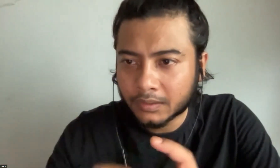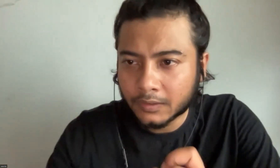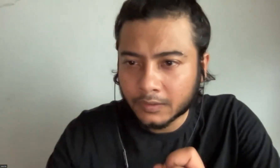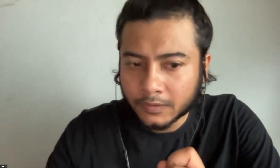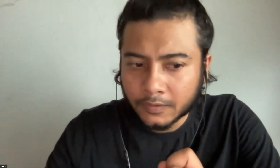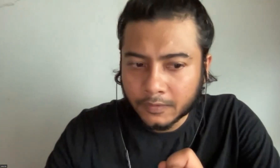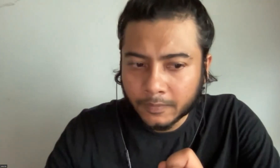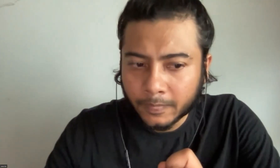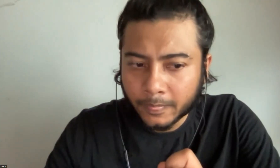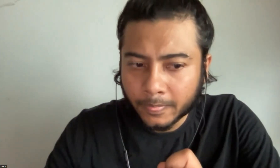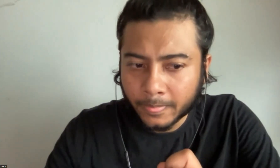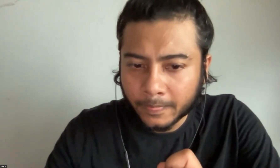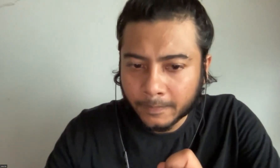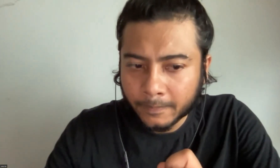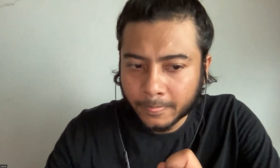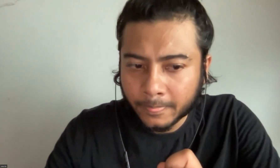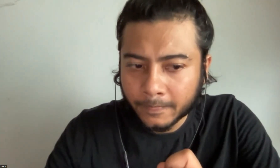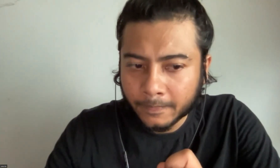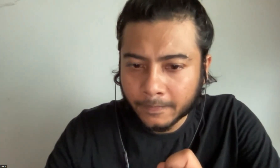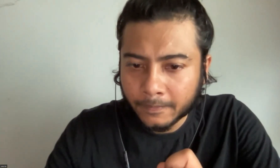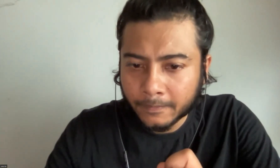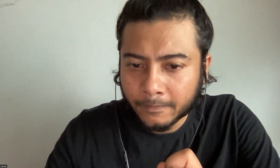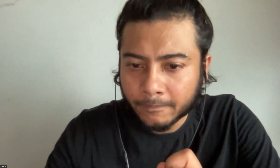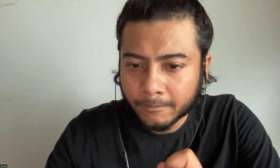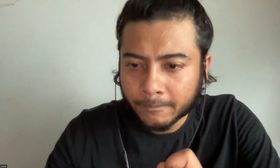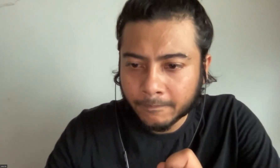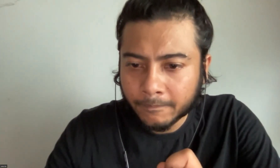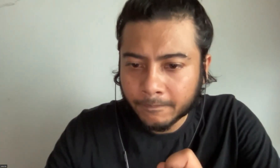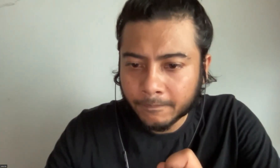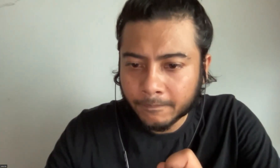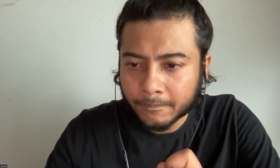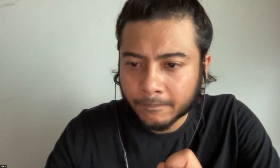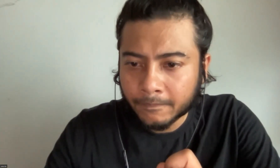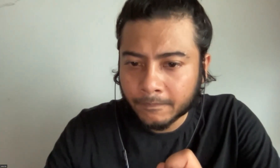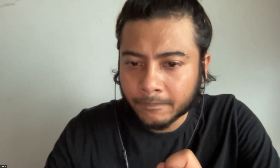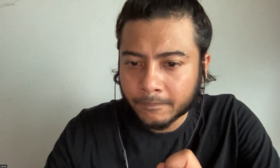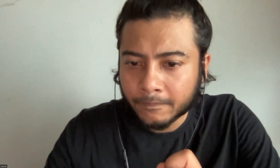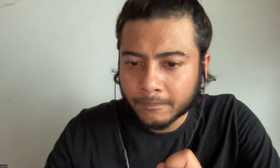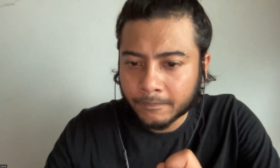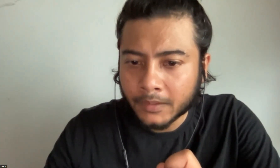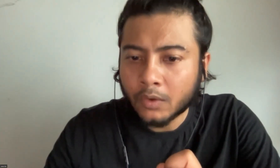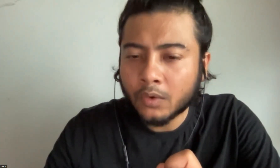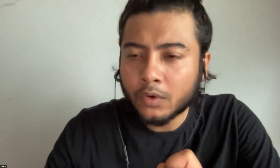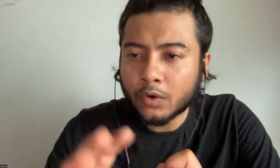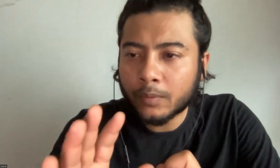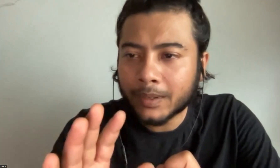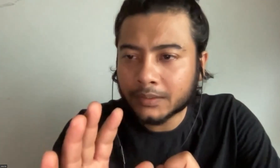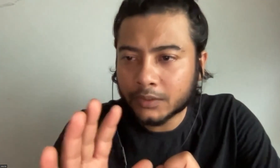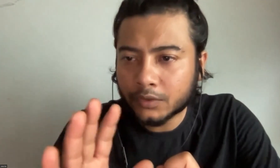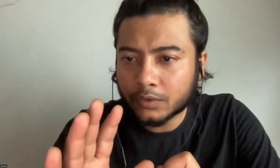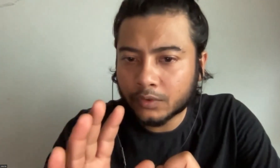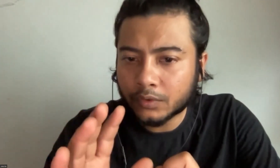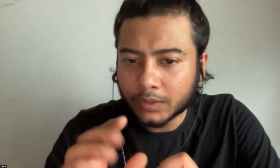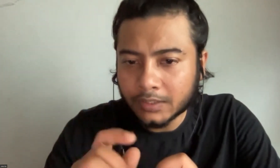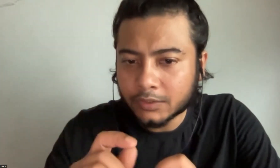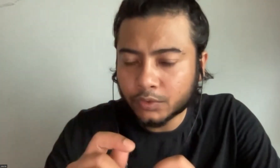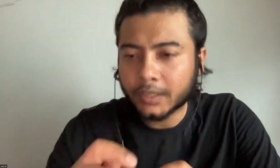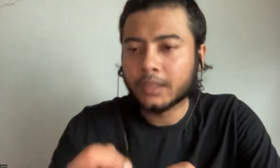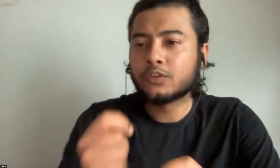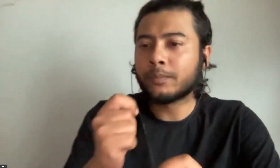minutes. I'll change the room and I'll go without fan because there is no AC here. So Oh, probably I no, should. no, Mataji, no, no, no. That is okay. So